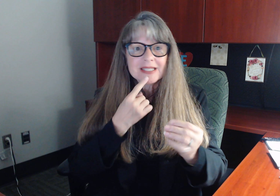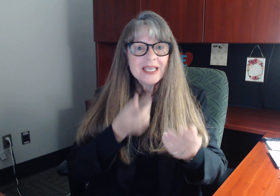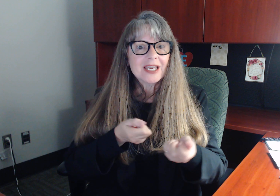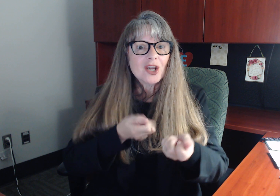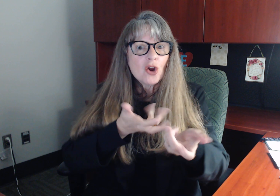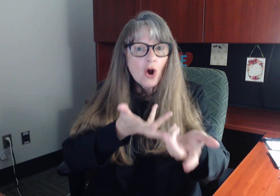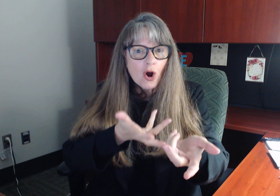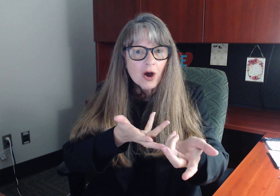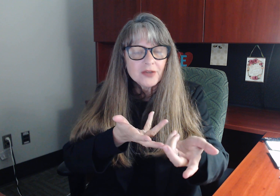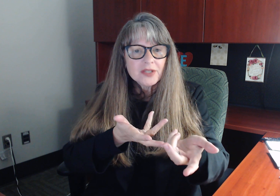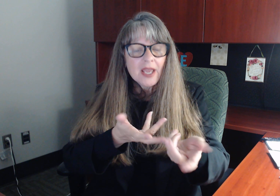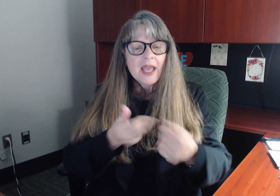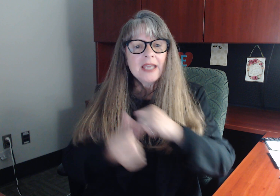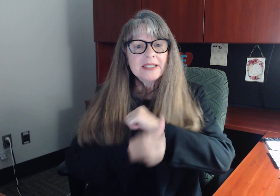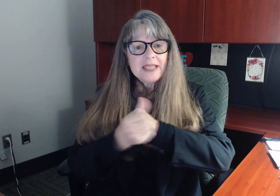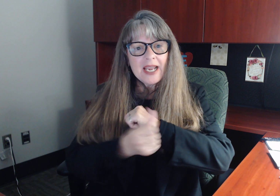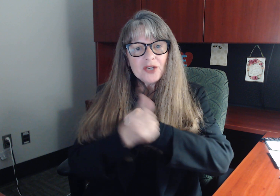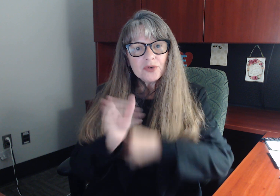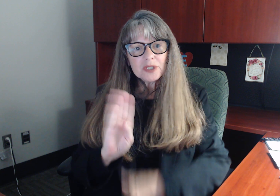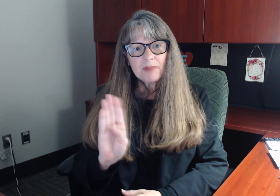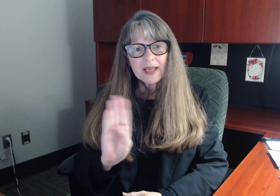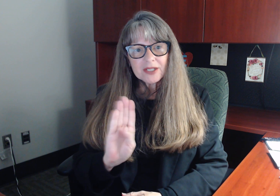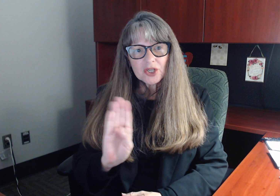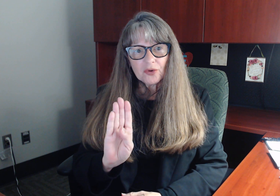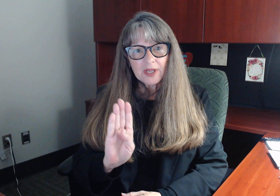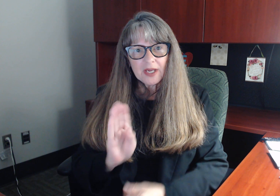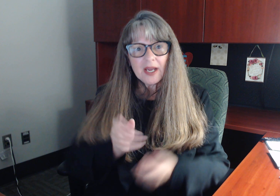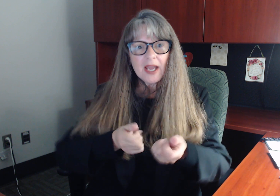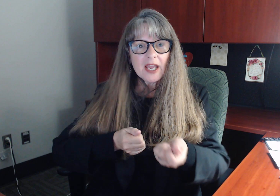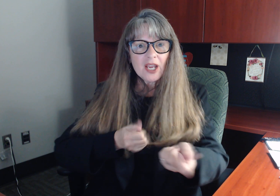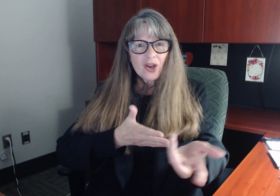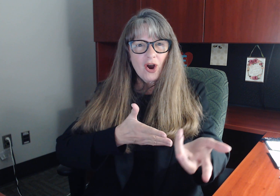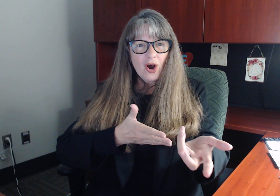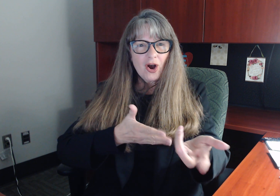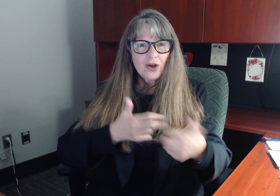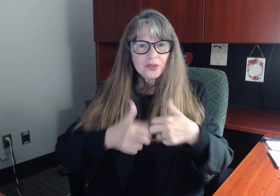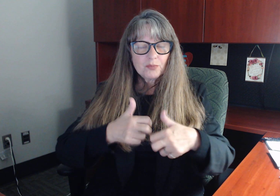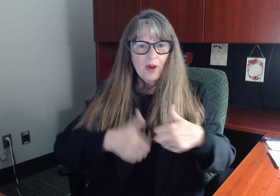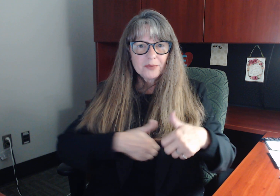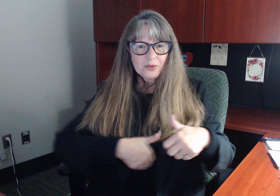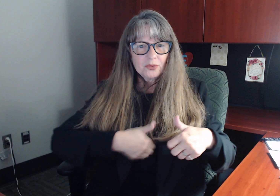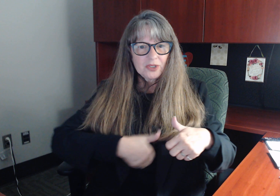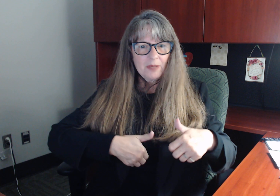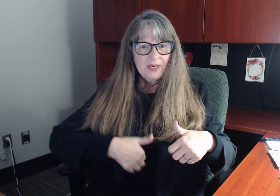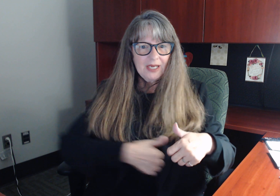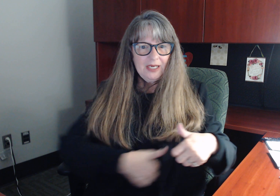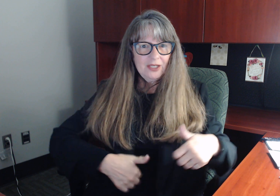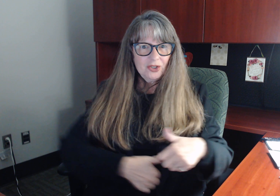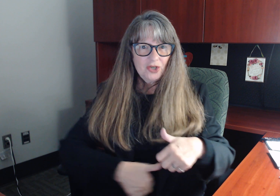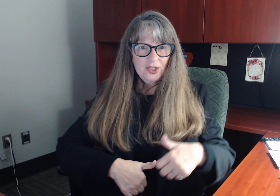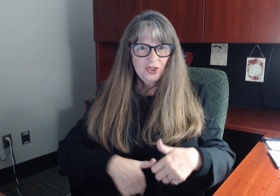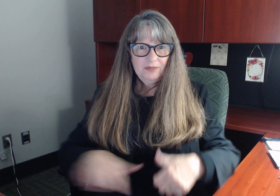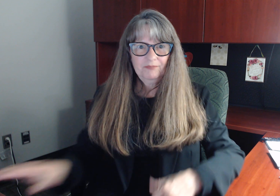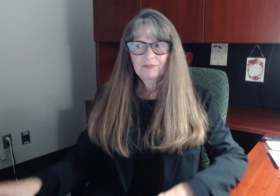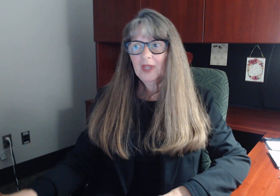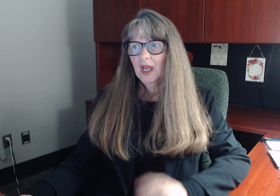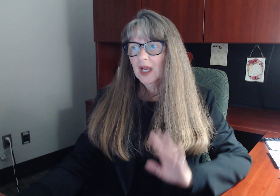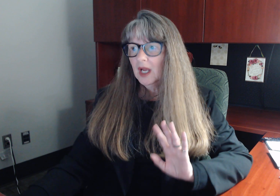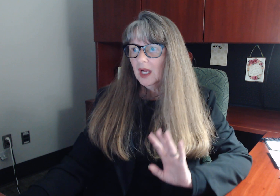can cause dangerous bacteria and cause problems with your stomach and indigestion.